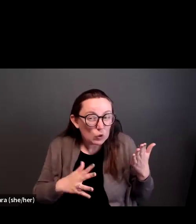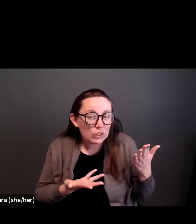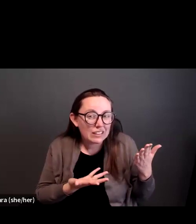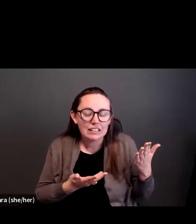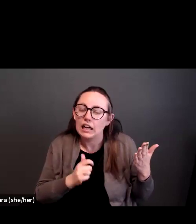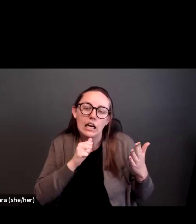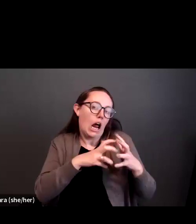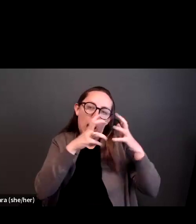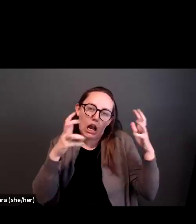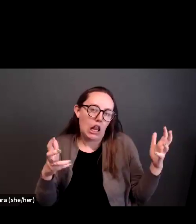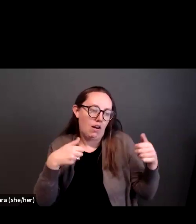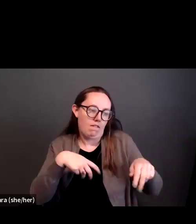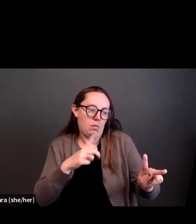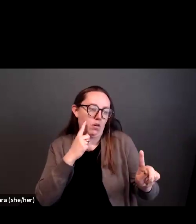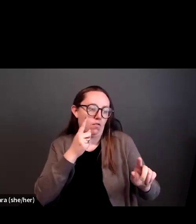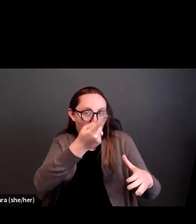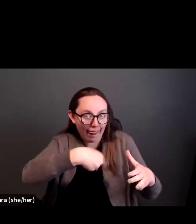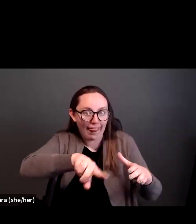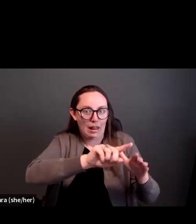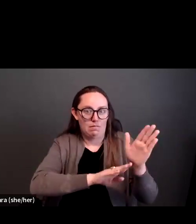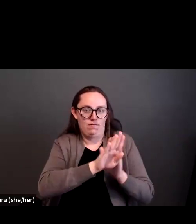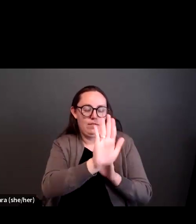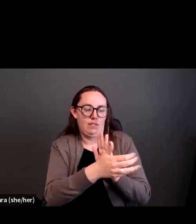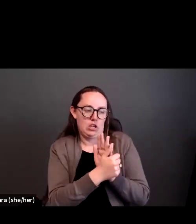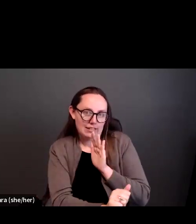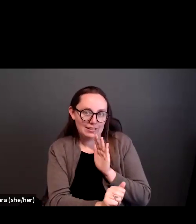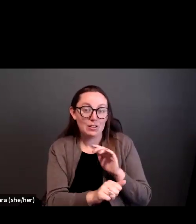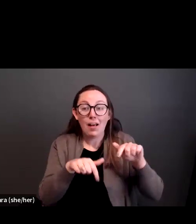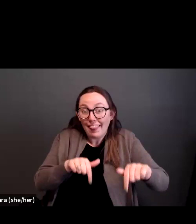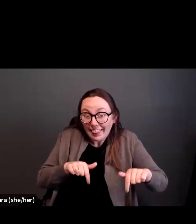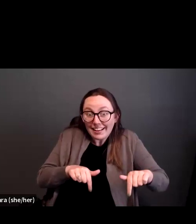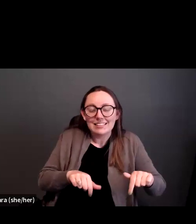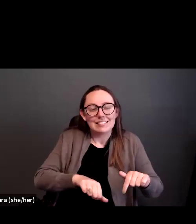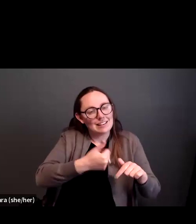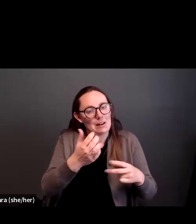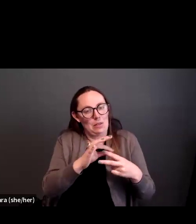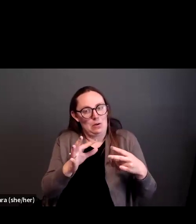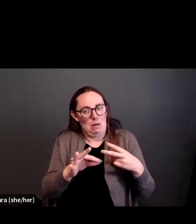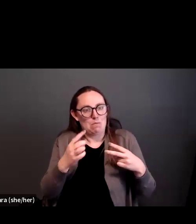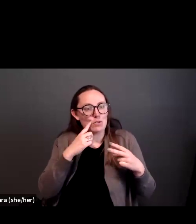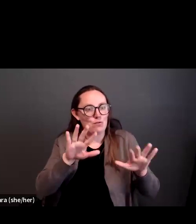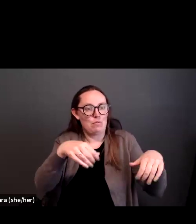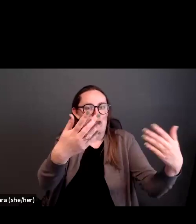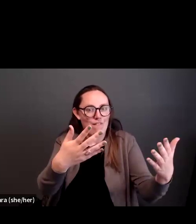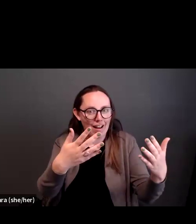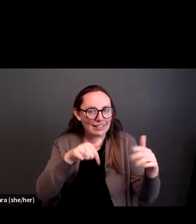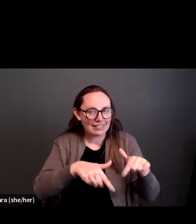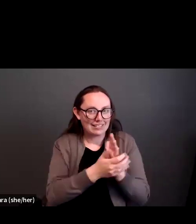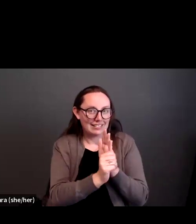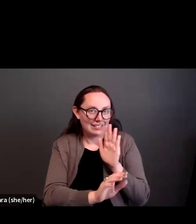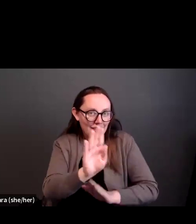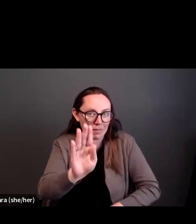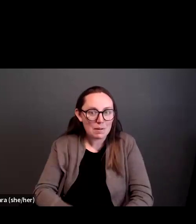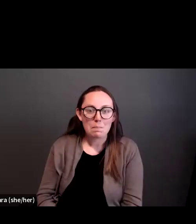can advocate for. So, yes, so that is my summation. Thank I you so concur. much. I appreciate you so much